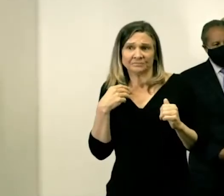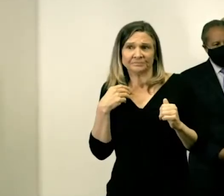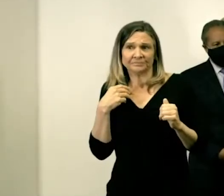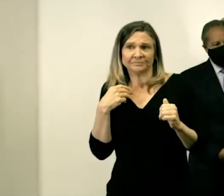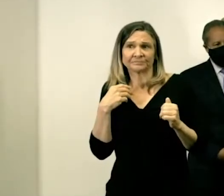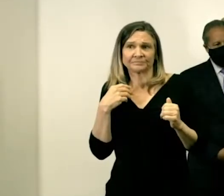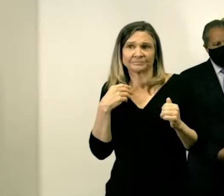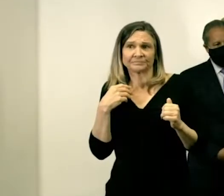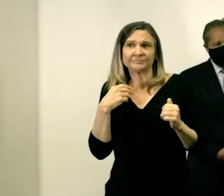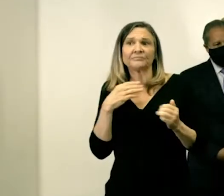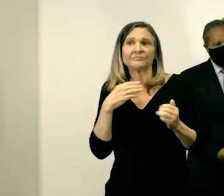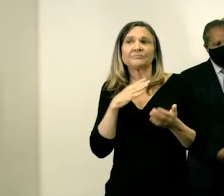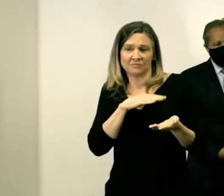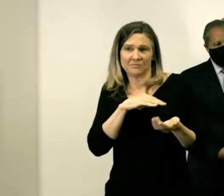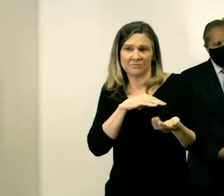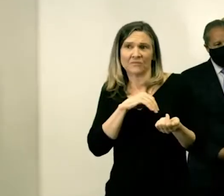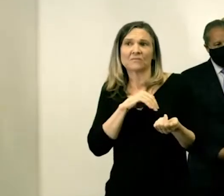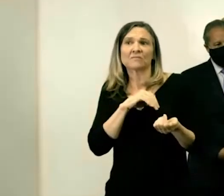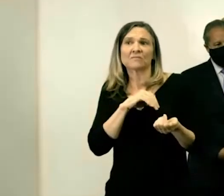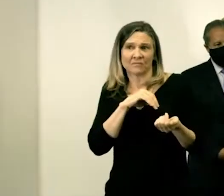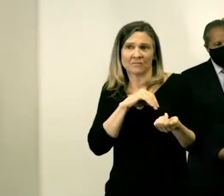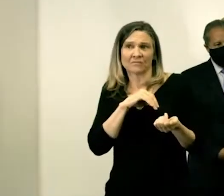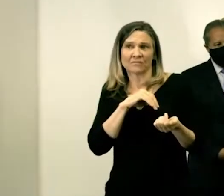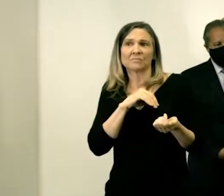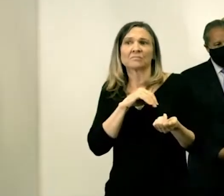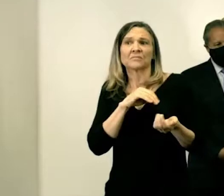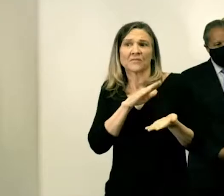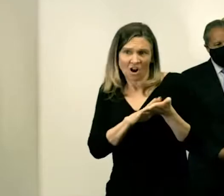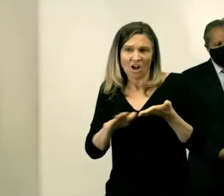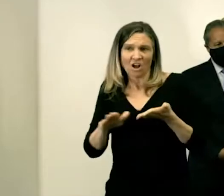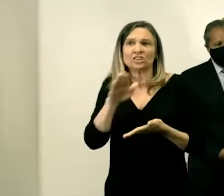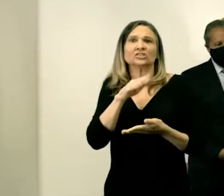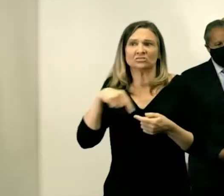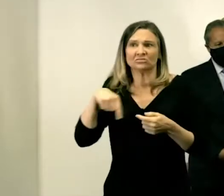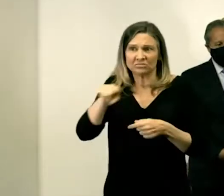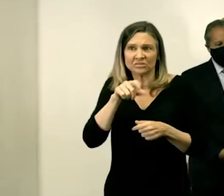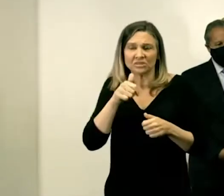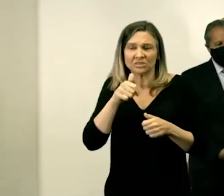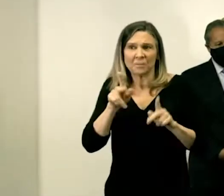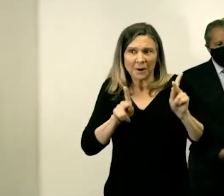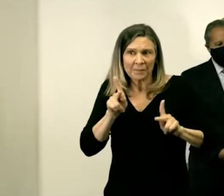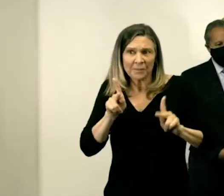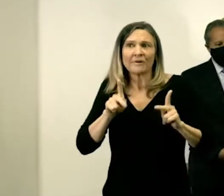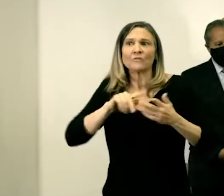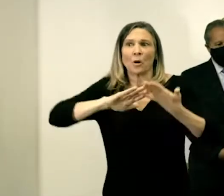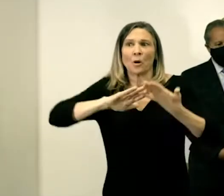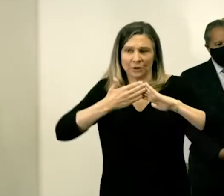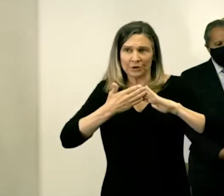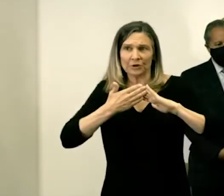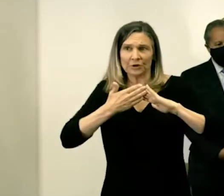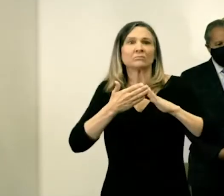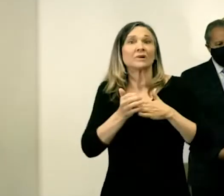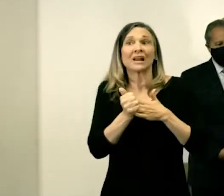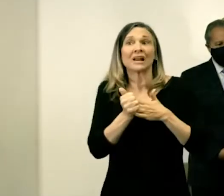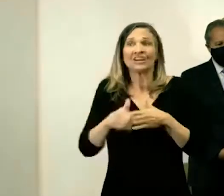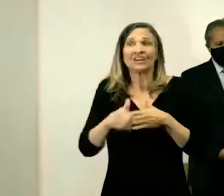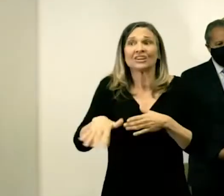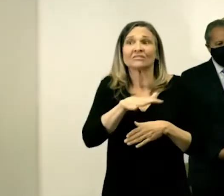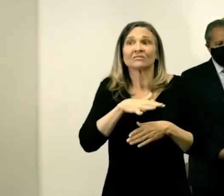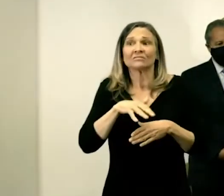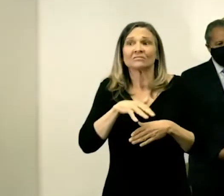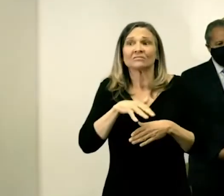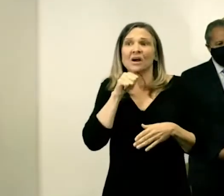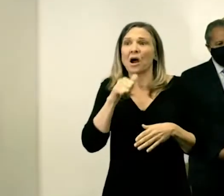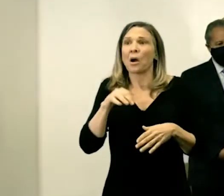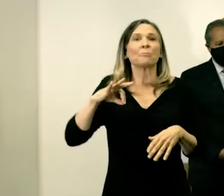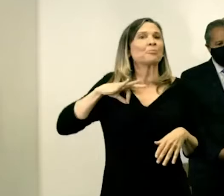trustees, one of which is here. And folks from, community leaders and nonprofits and our community